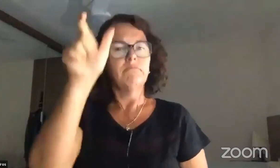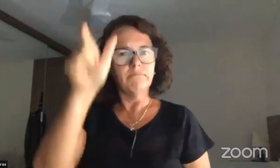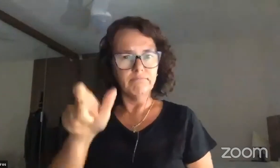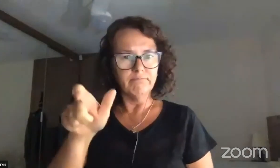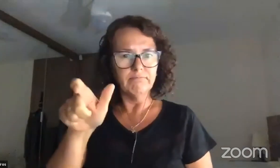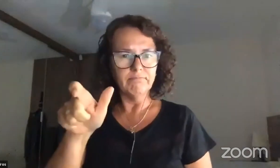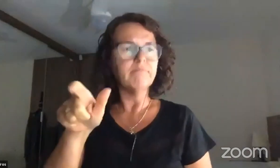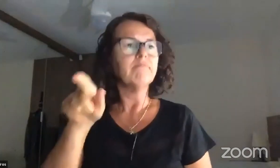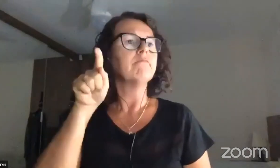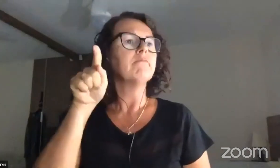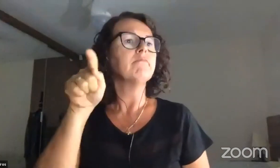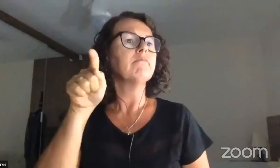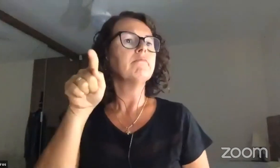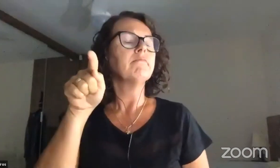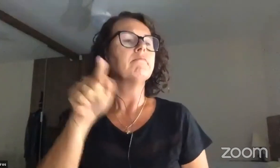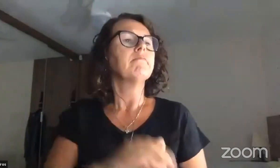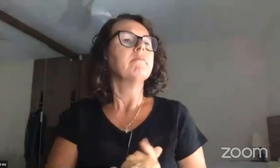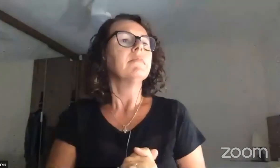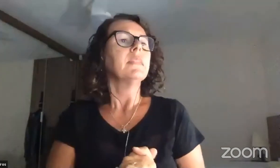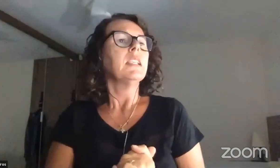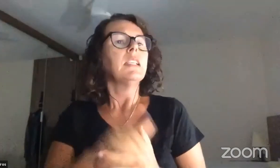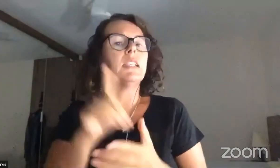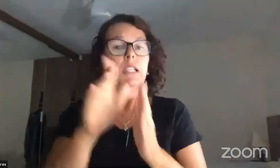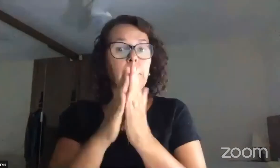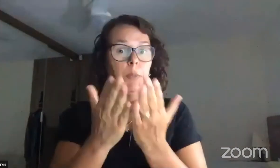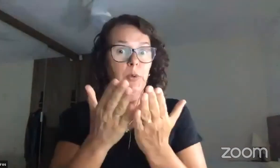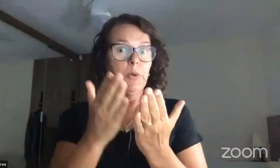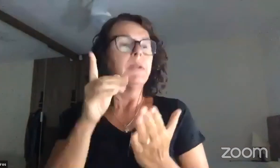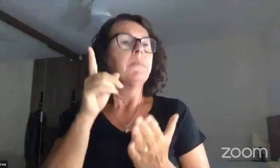So David M. Strong's book, Originals,